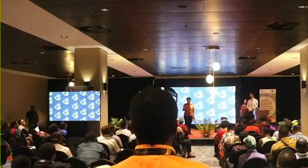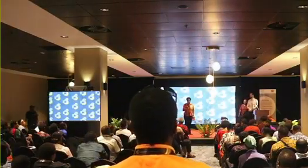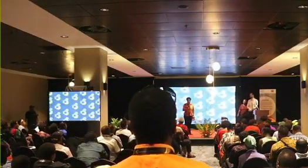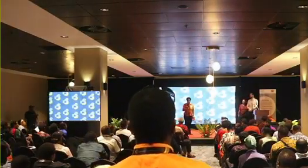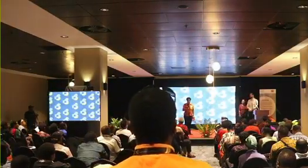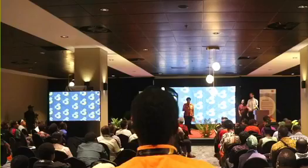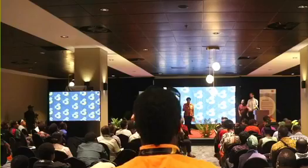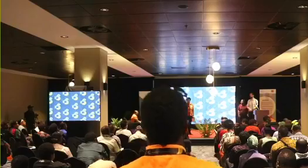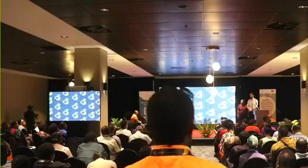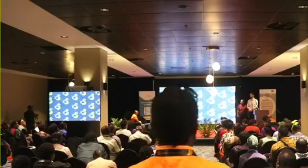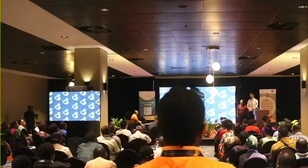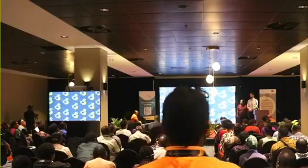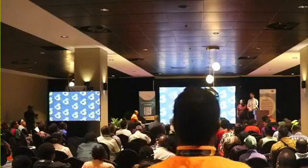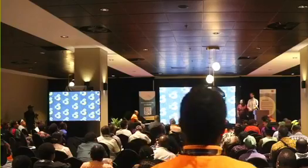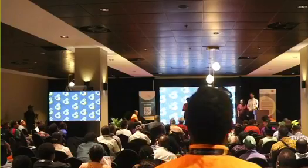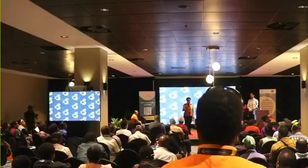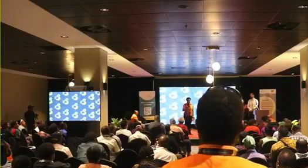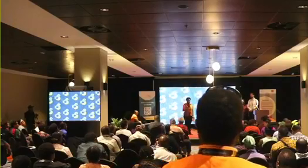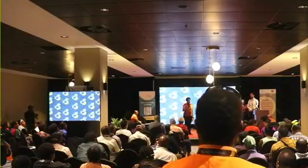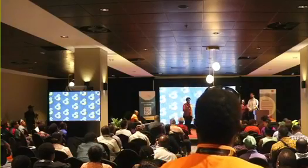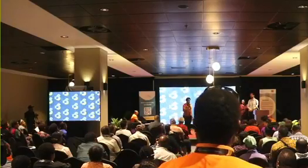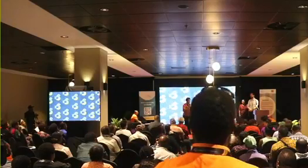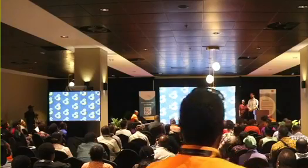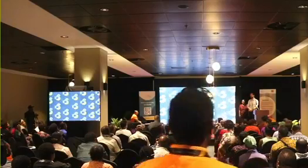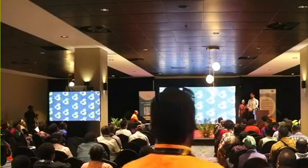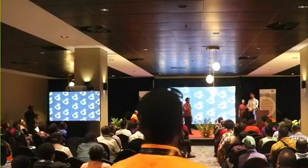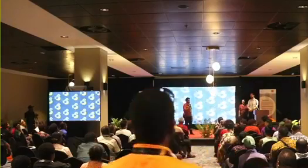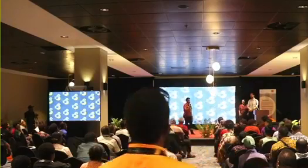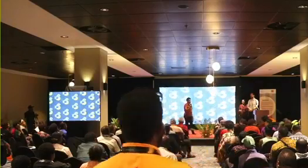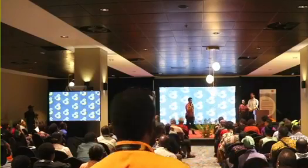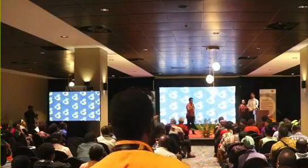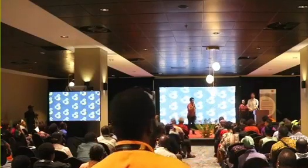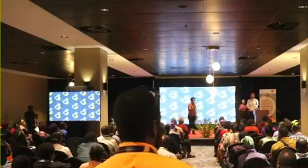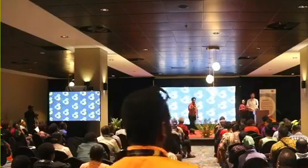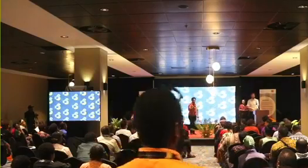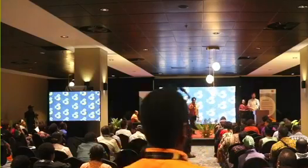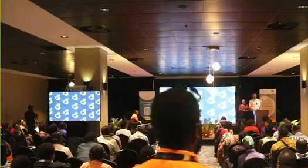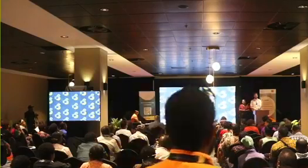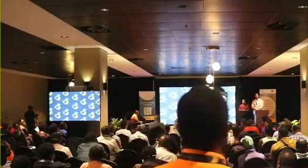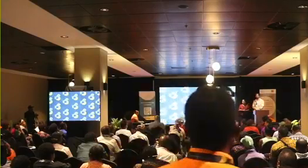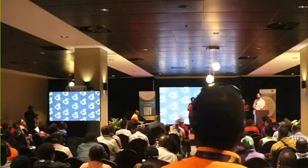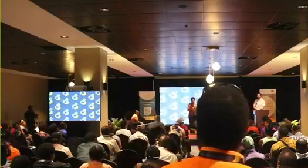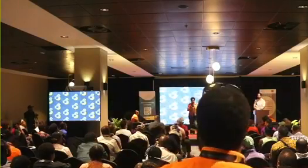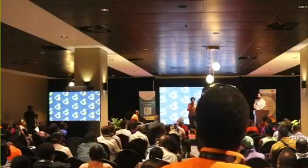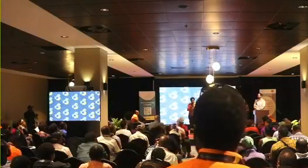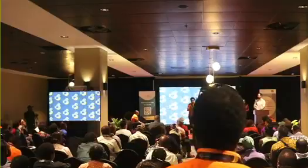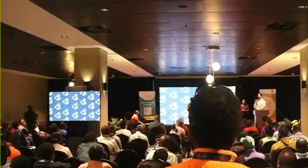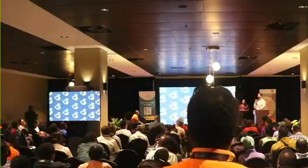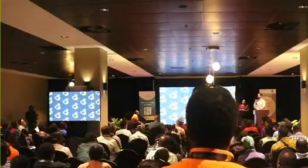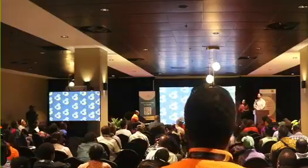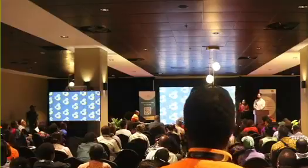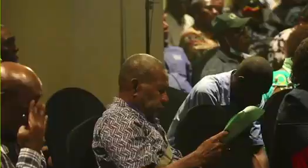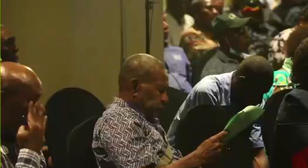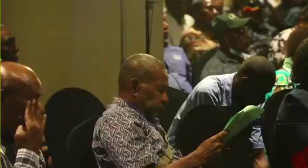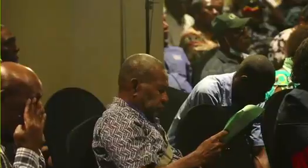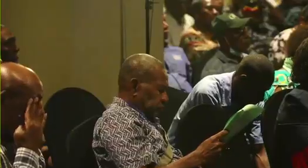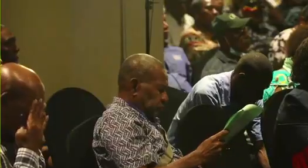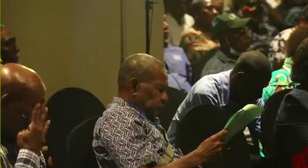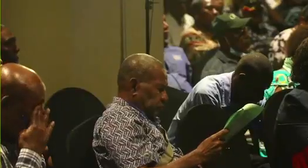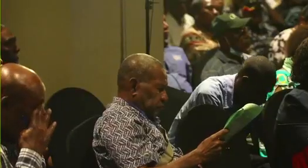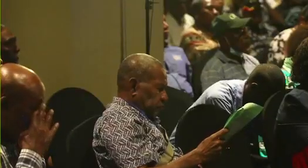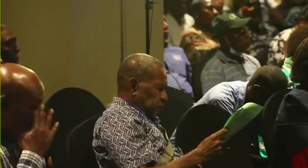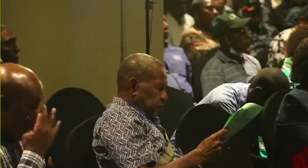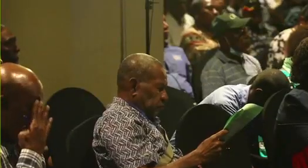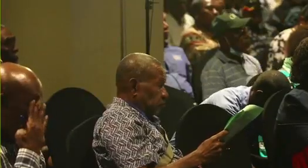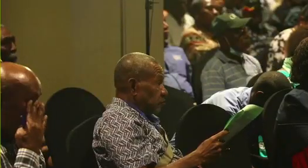is finally listening to us. Good plan. I will take